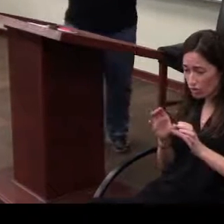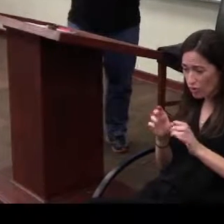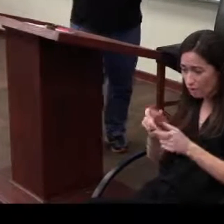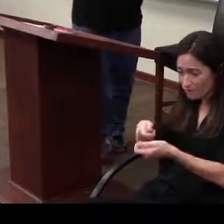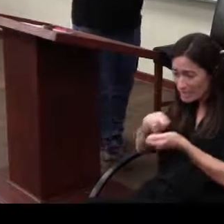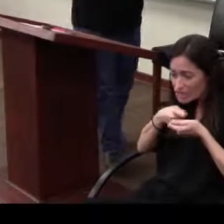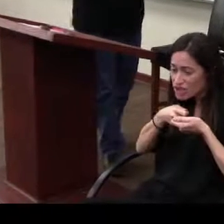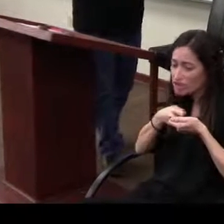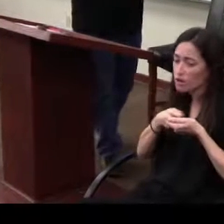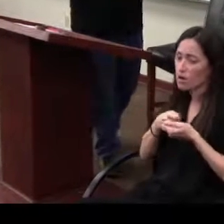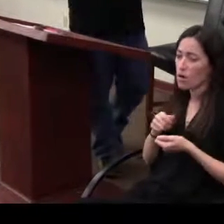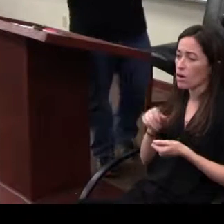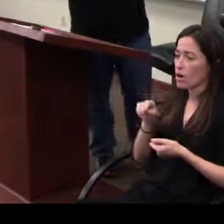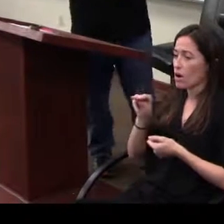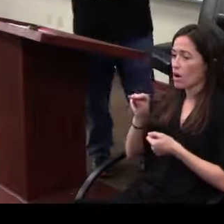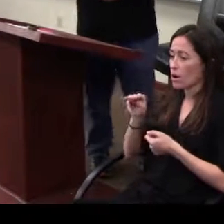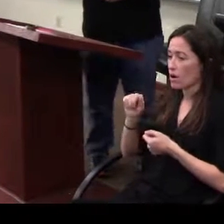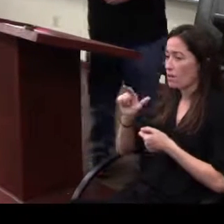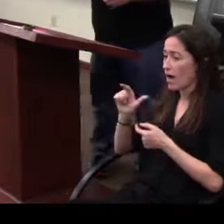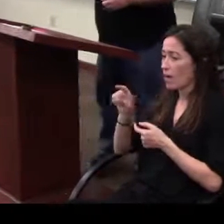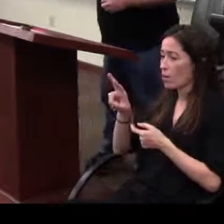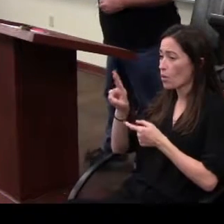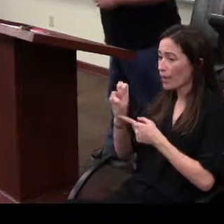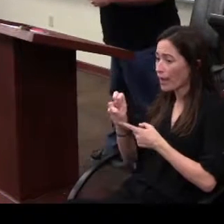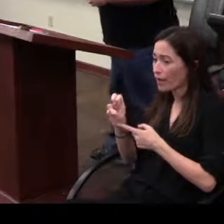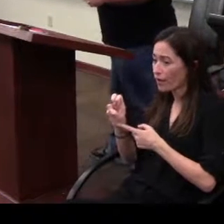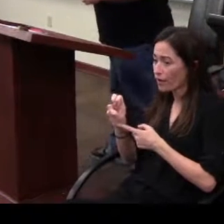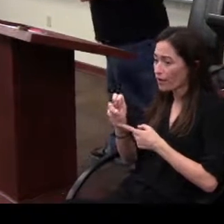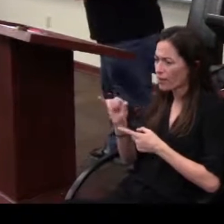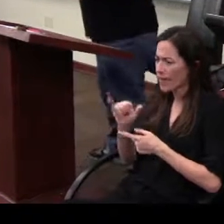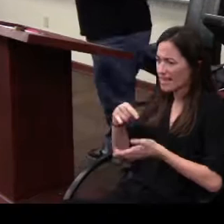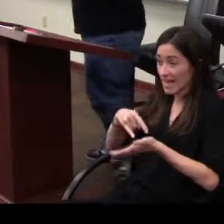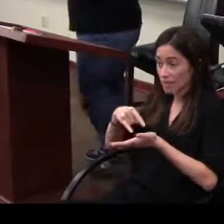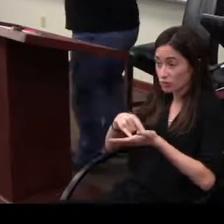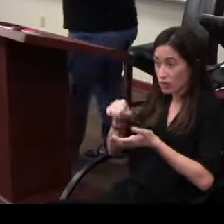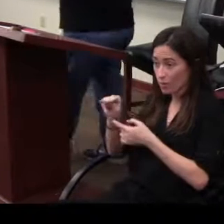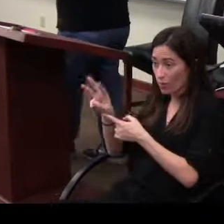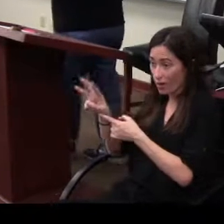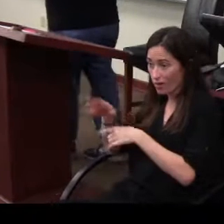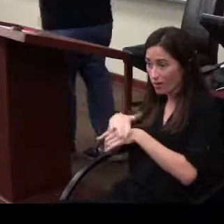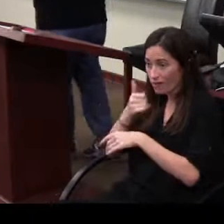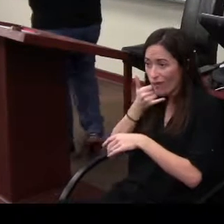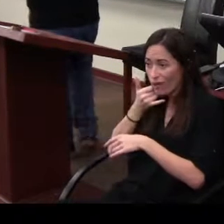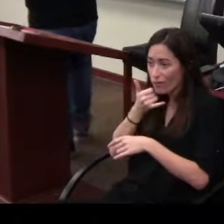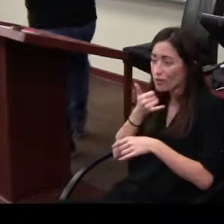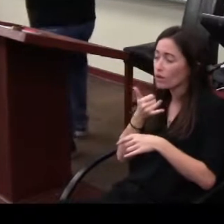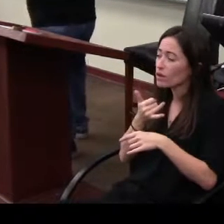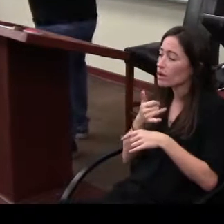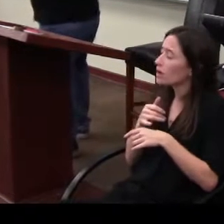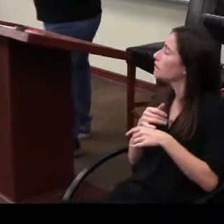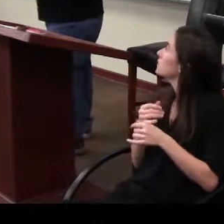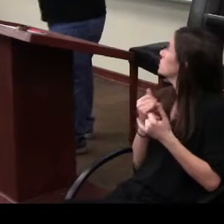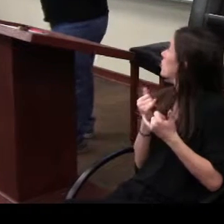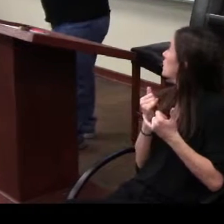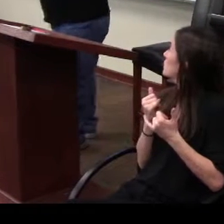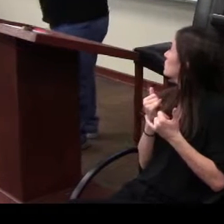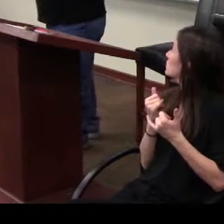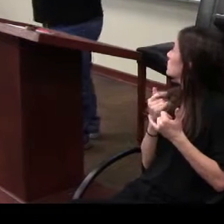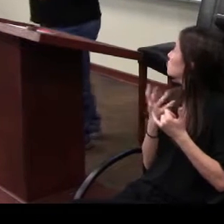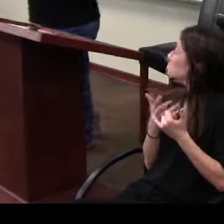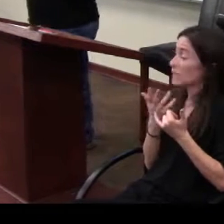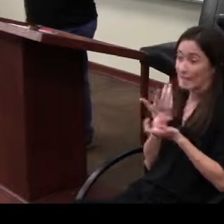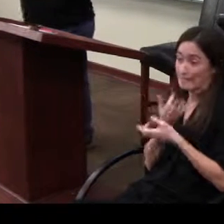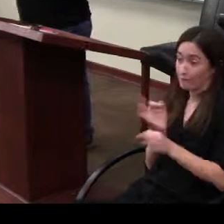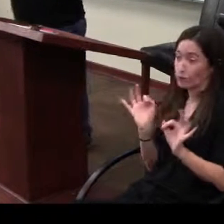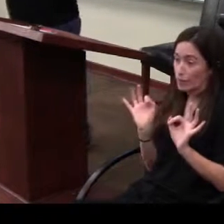malware. Even on the phones now, they're getting where there's more and more like Android malware that's happening. And it's free.